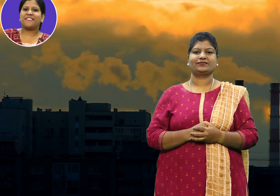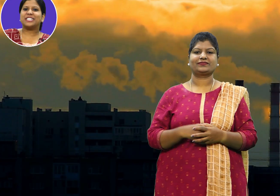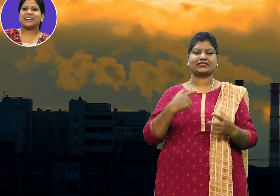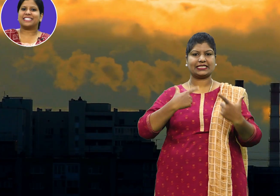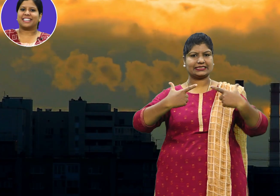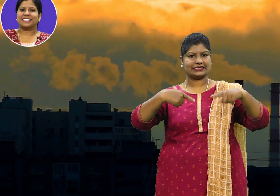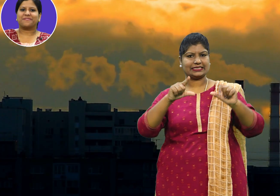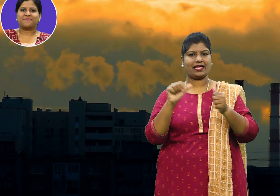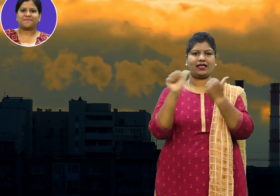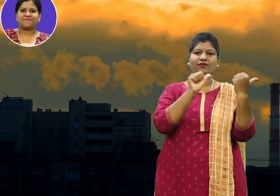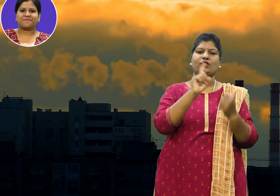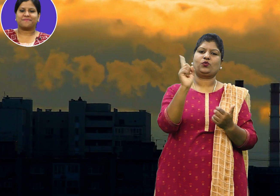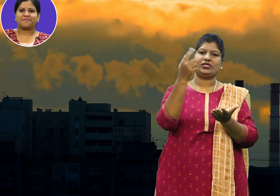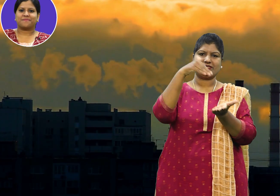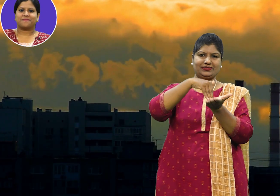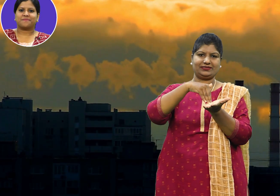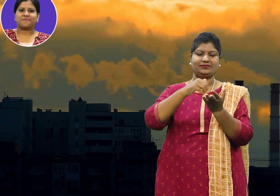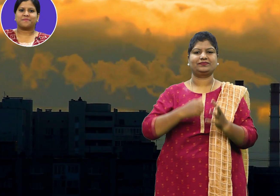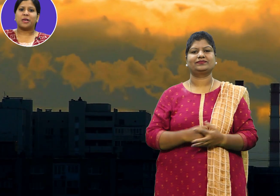Let's revise once again.